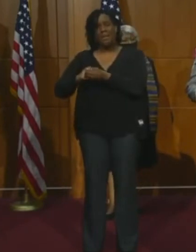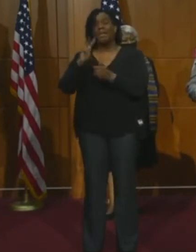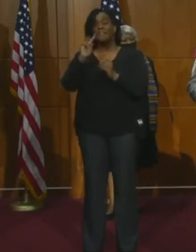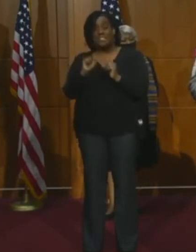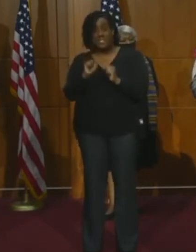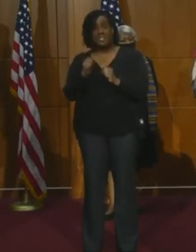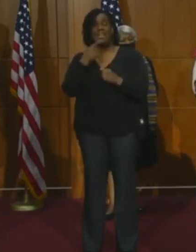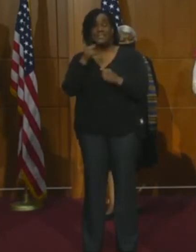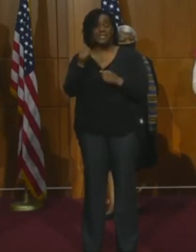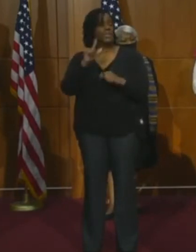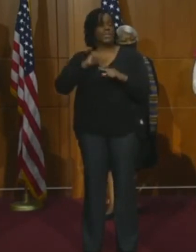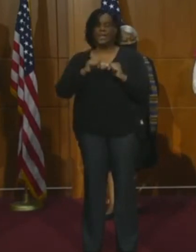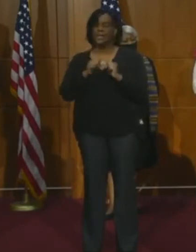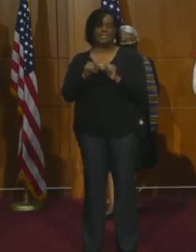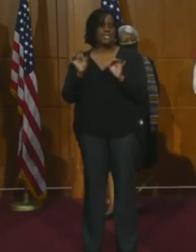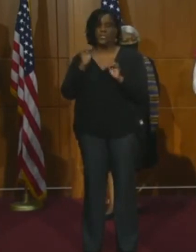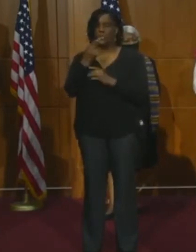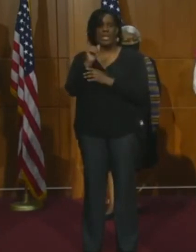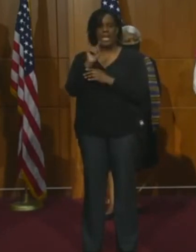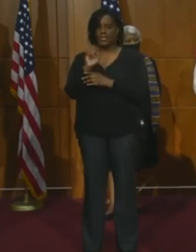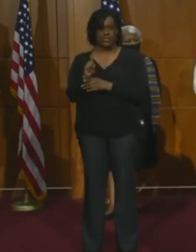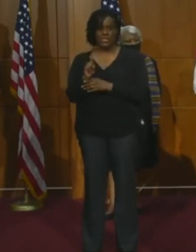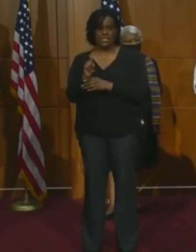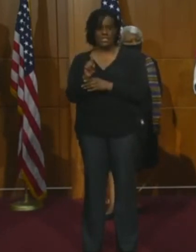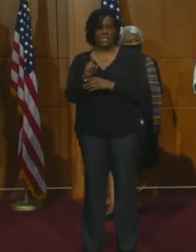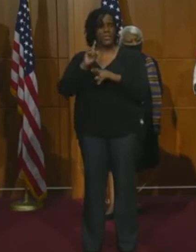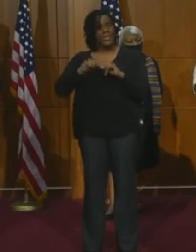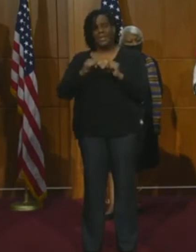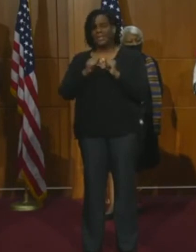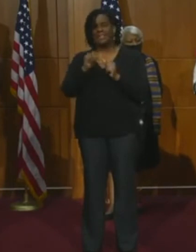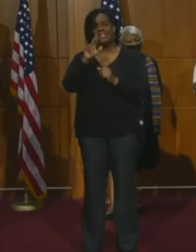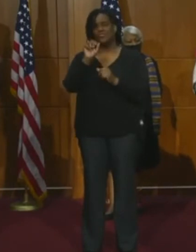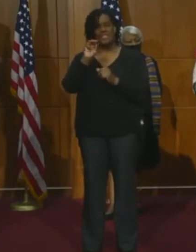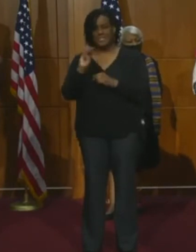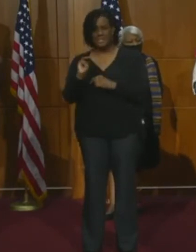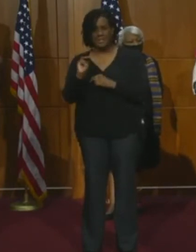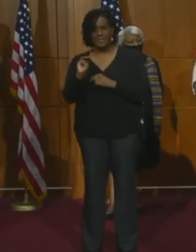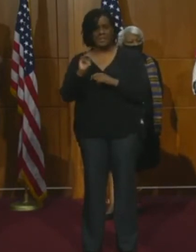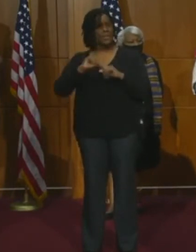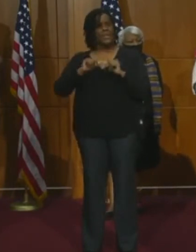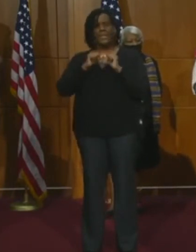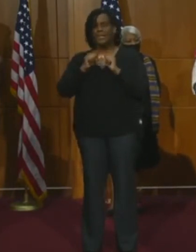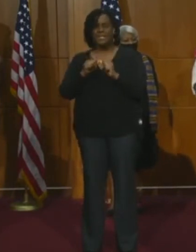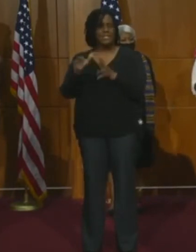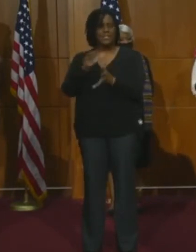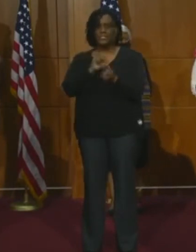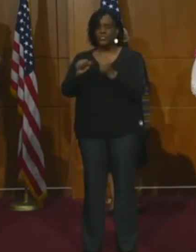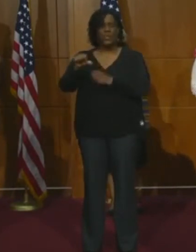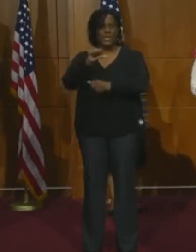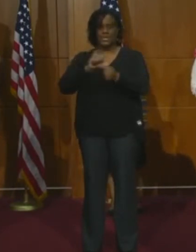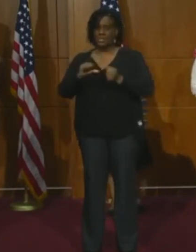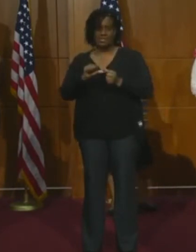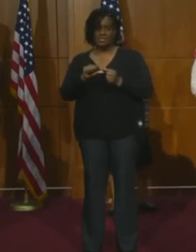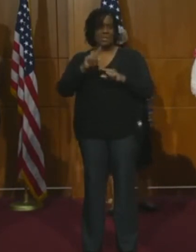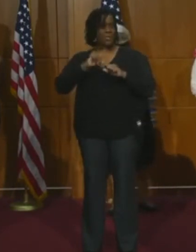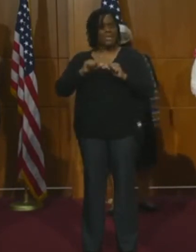we cannot continue the hatred. We cannot continue the racism. We cannot continue to destroy one another.